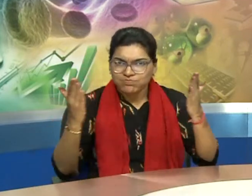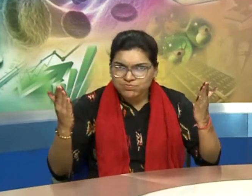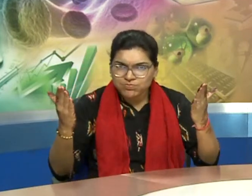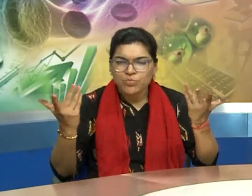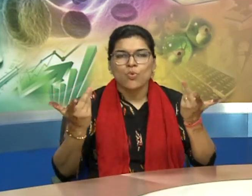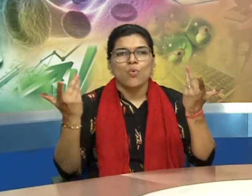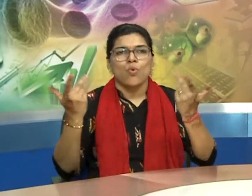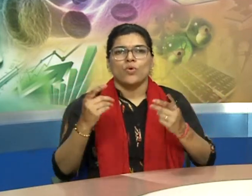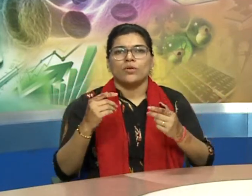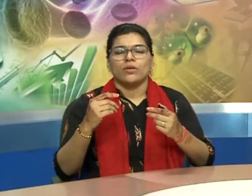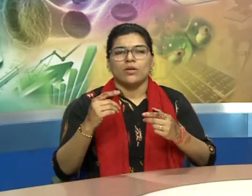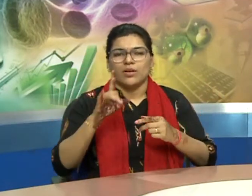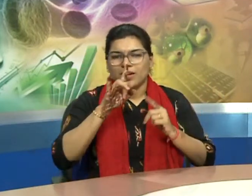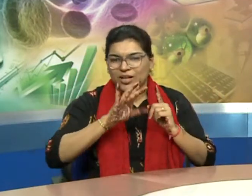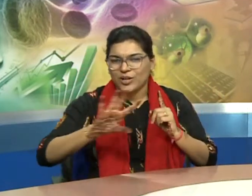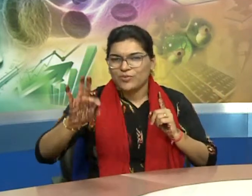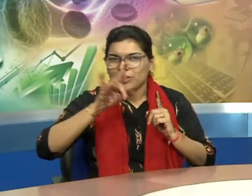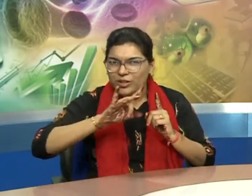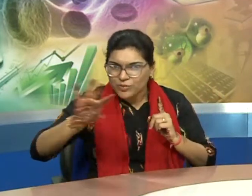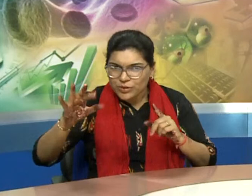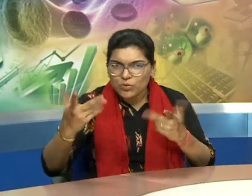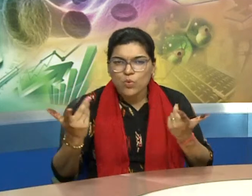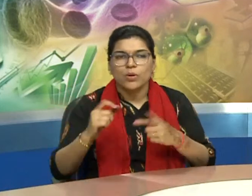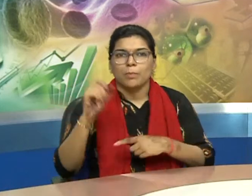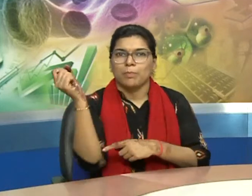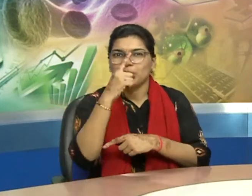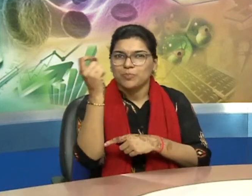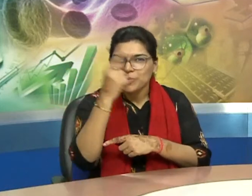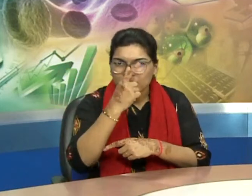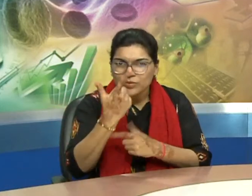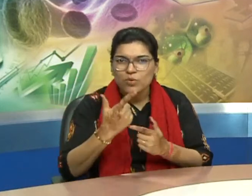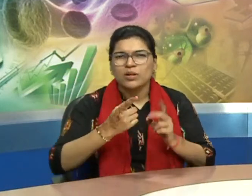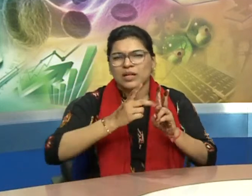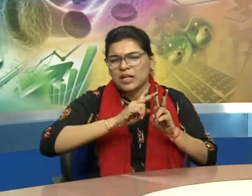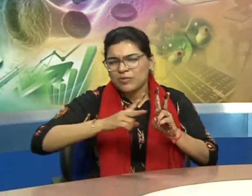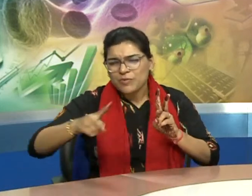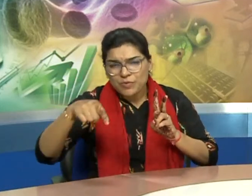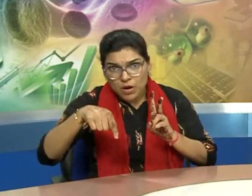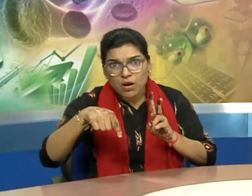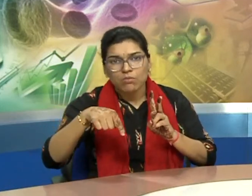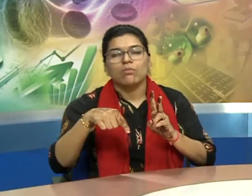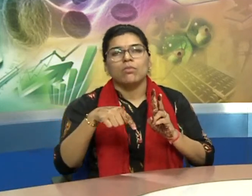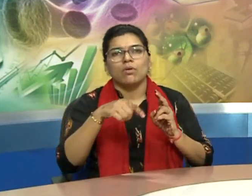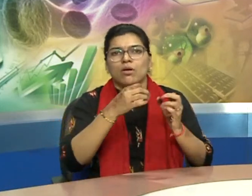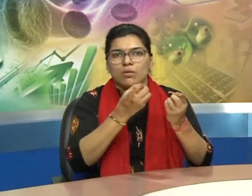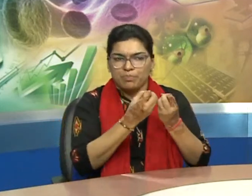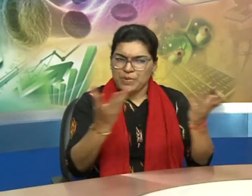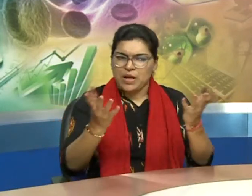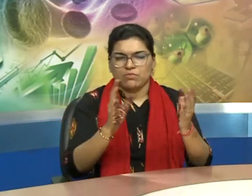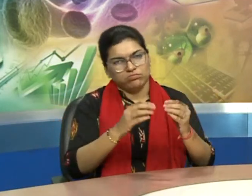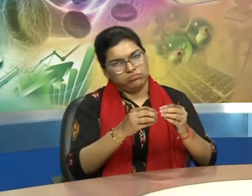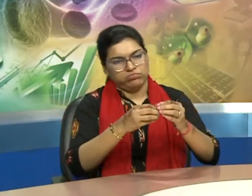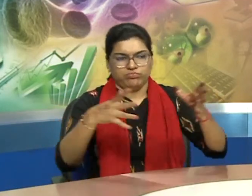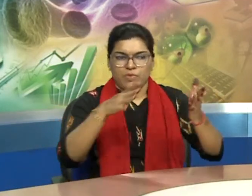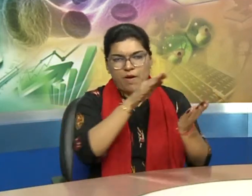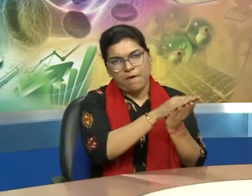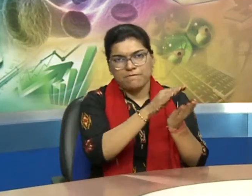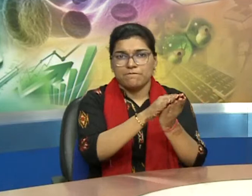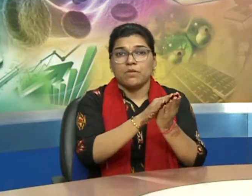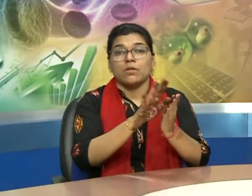periodicals, including their back volumes. Like sometimes there are periodicals monthly, which